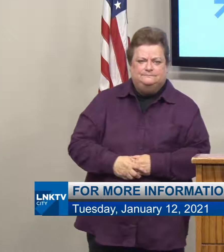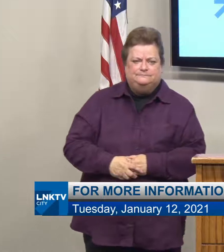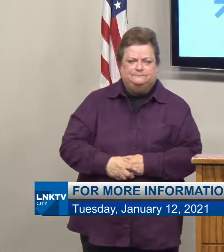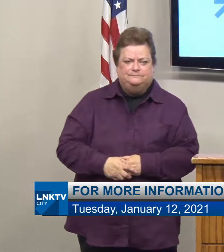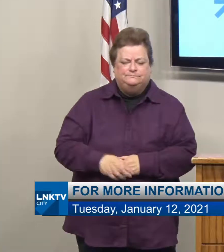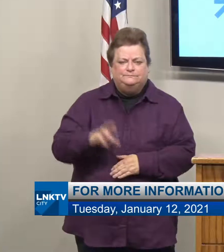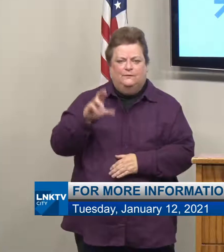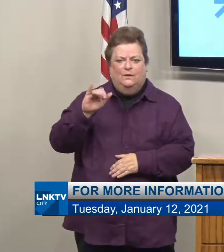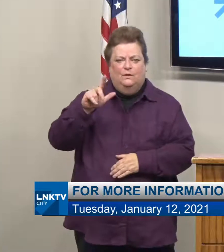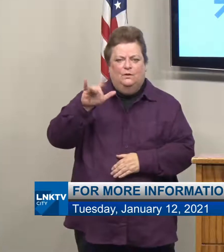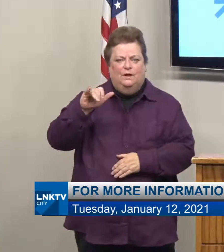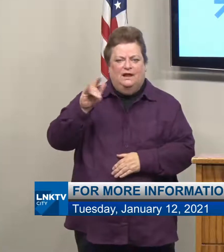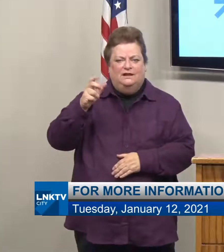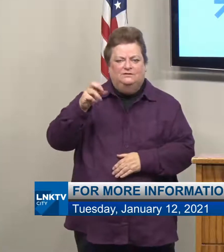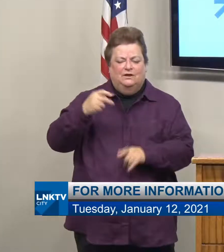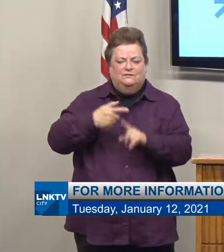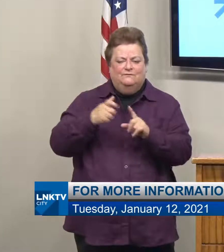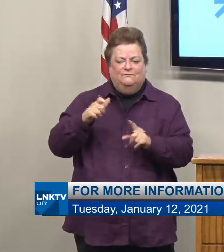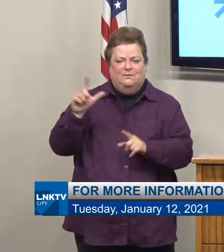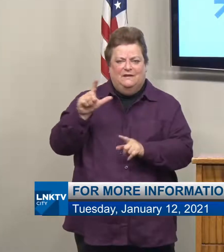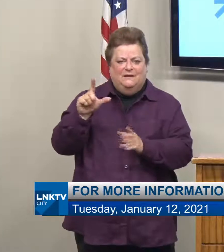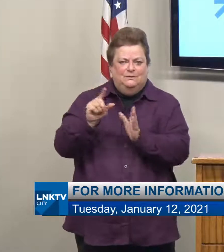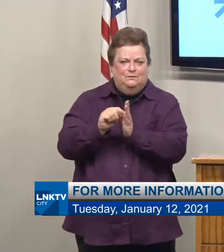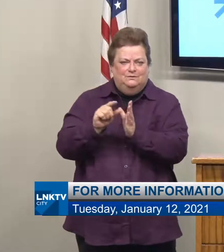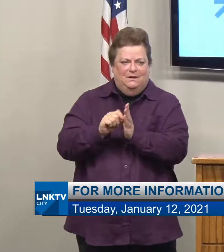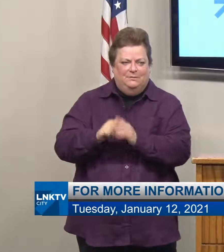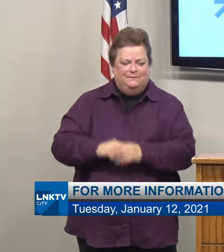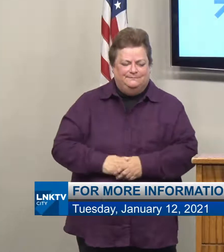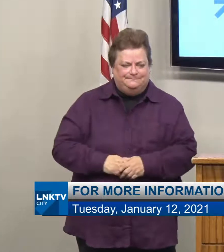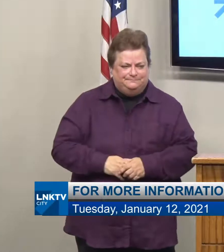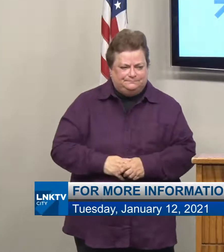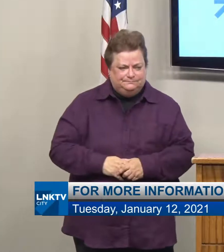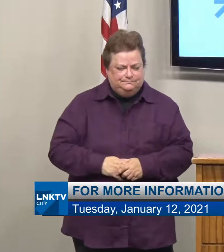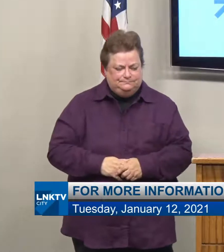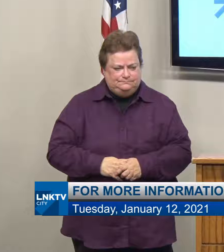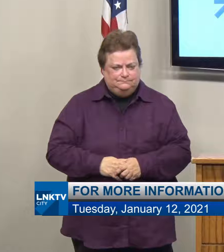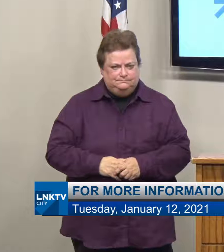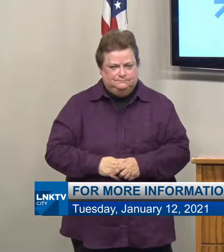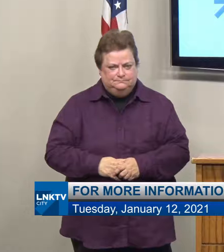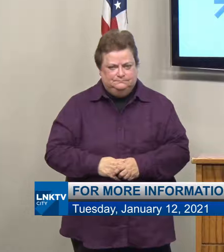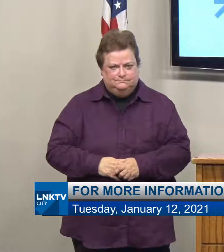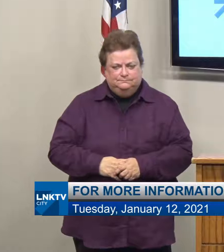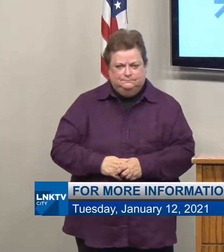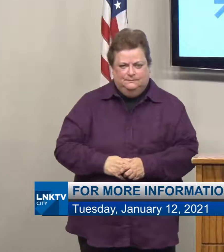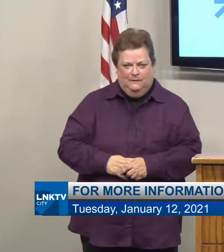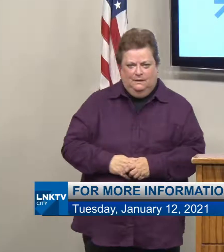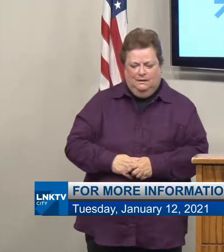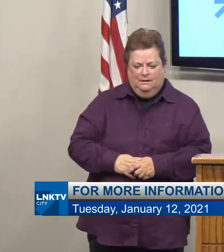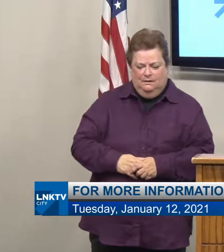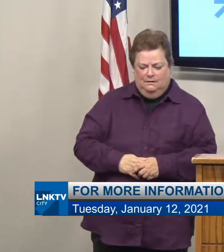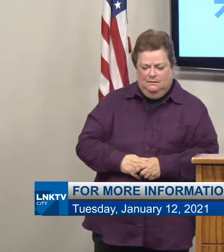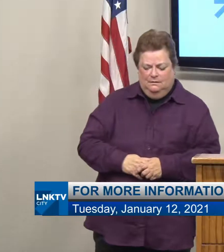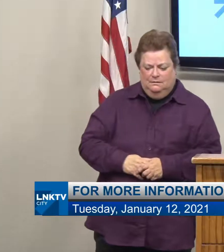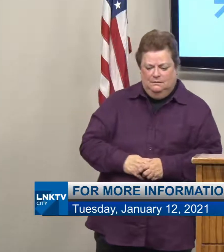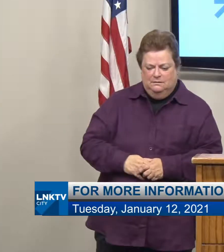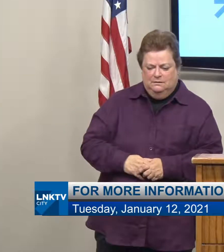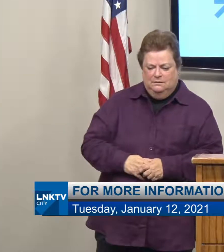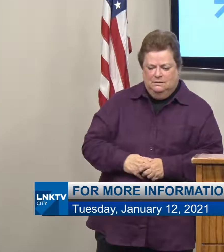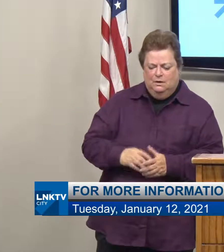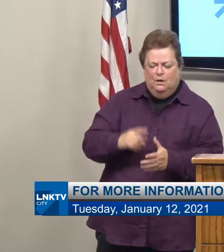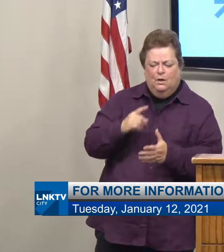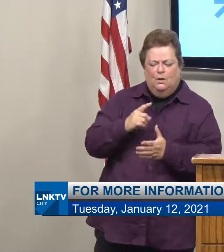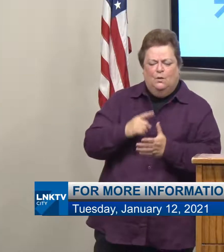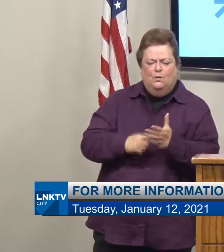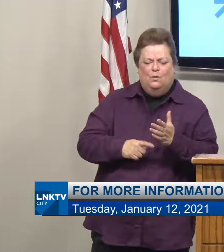Mayor Riley Johnson with the Journal-Star. Hi, Riley. Hi, what will be the key metrics